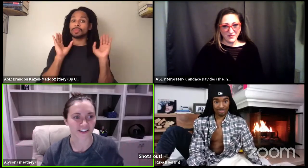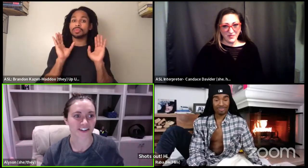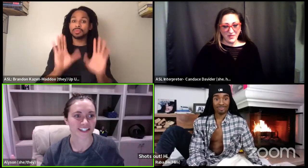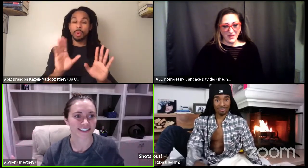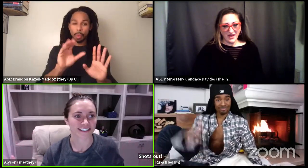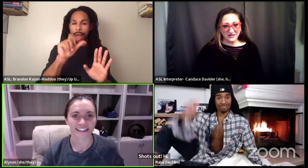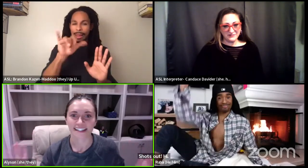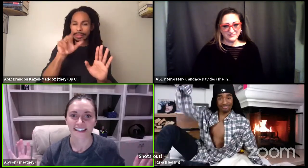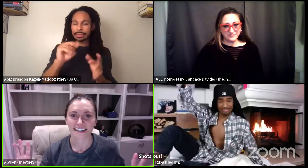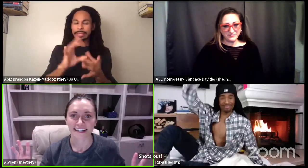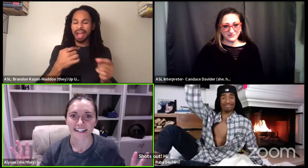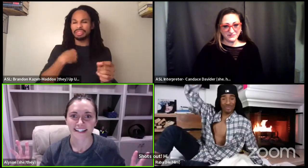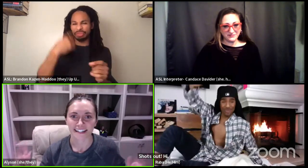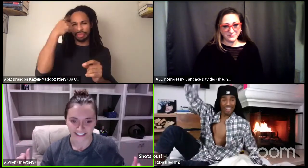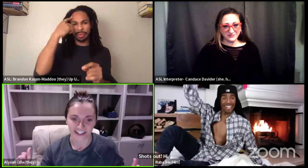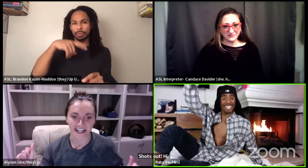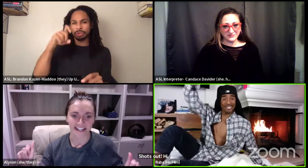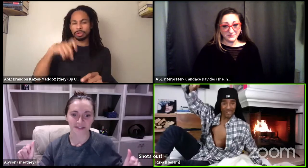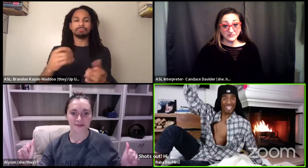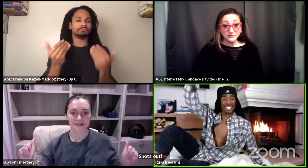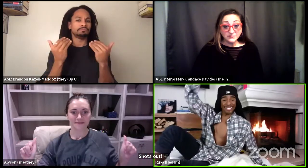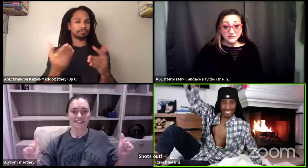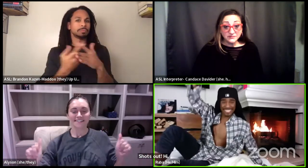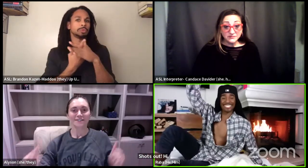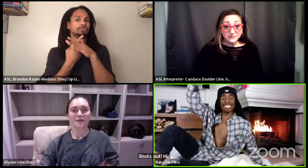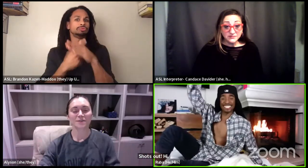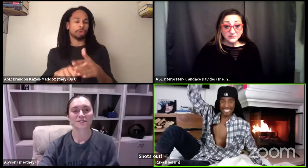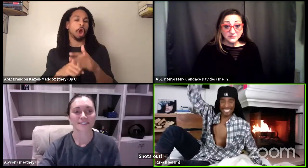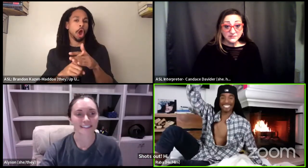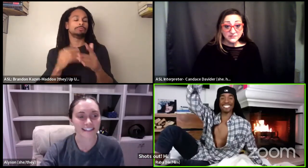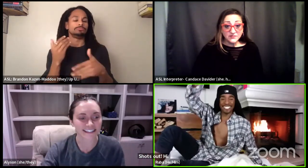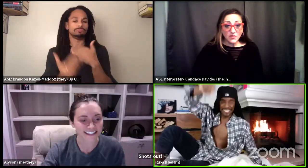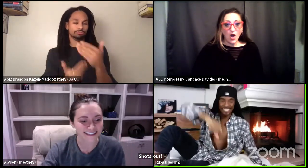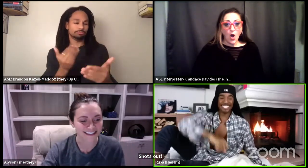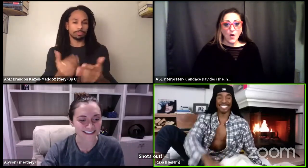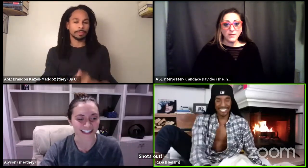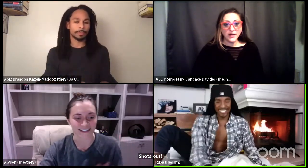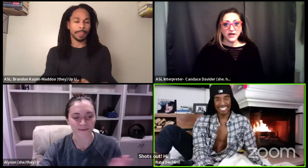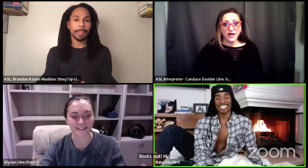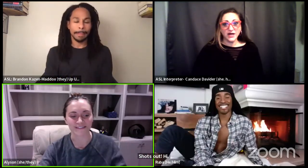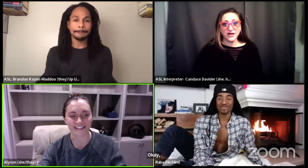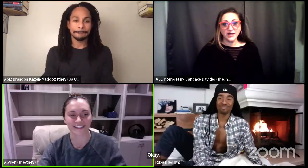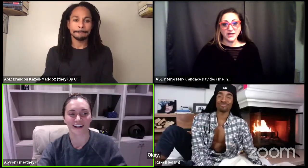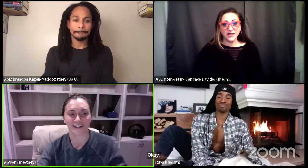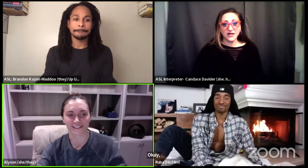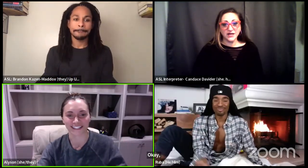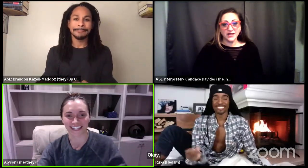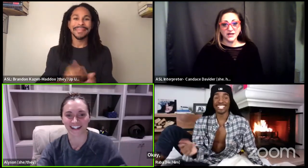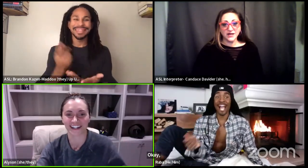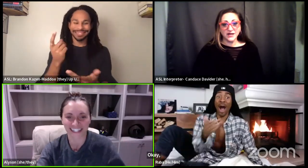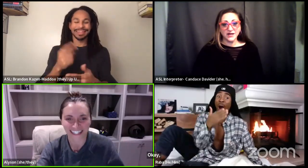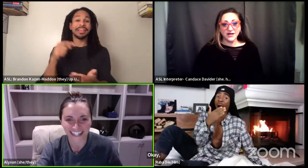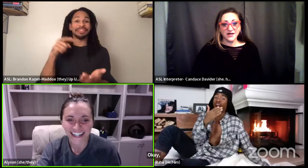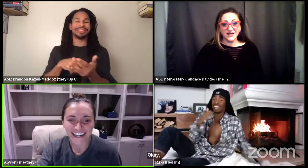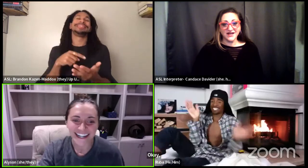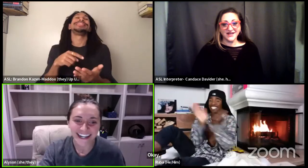and get started. Okay, cool. So, this is, yes, we'll save this song for